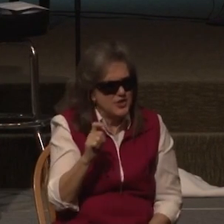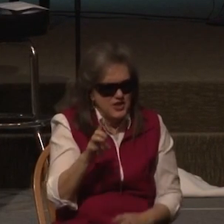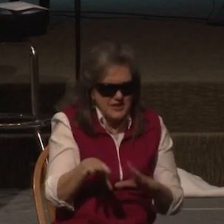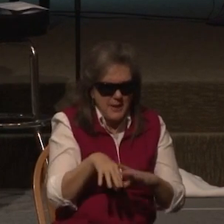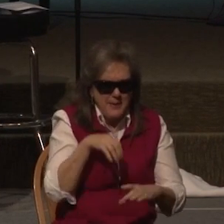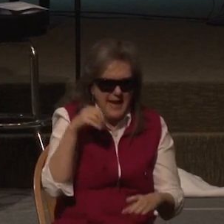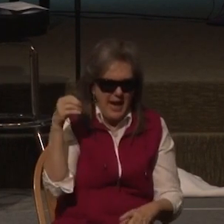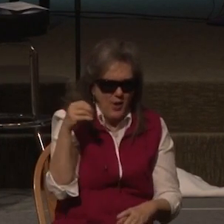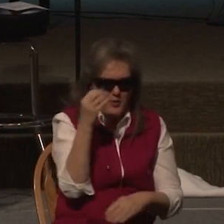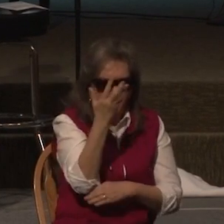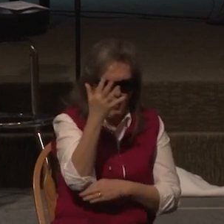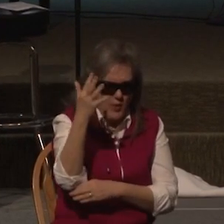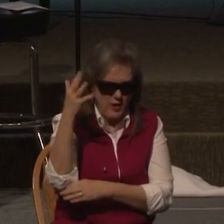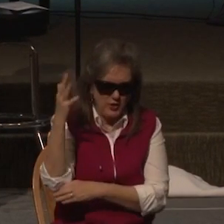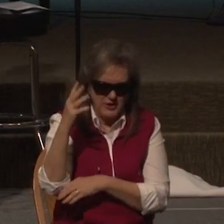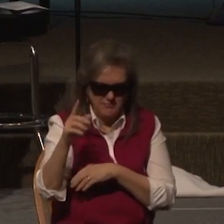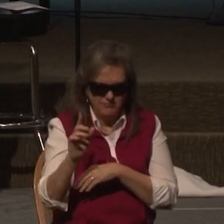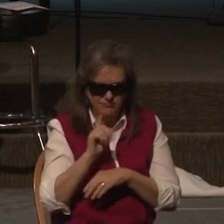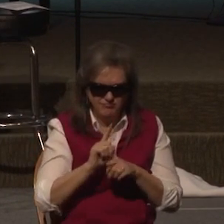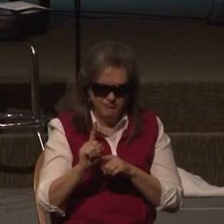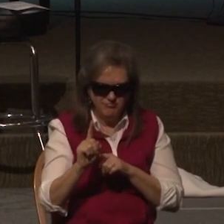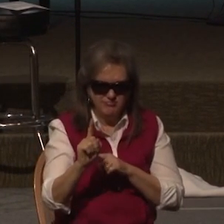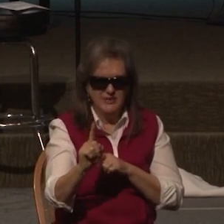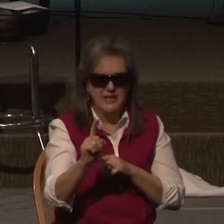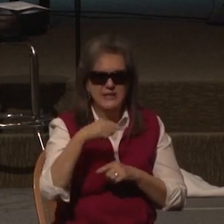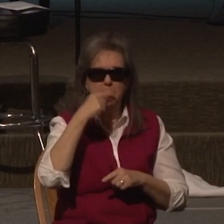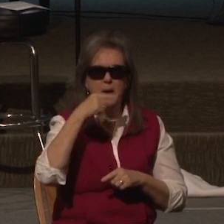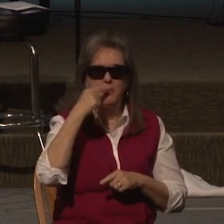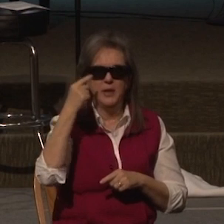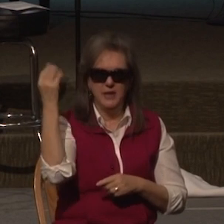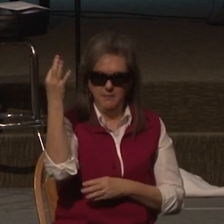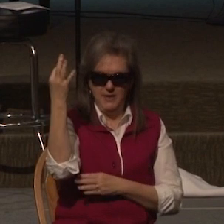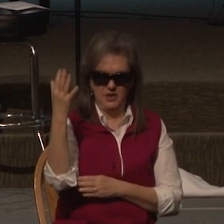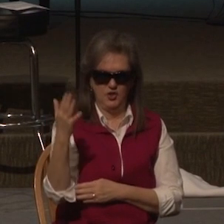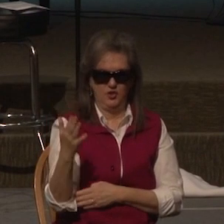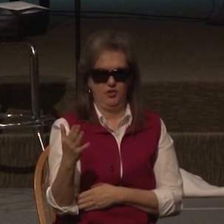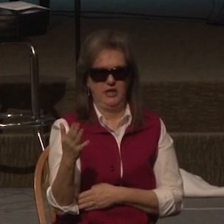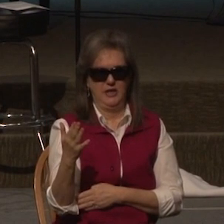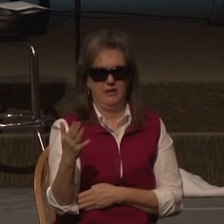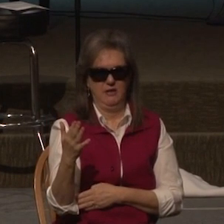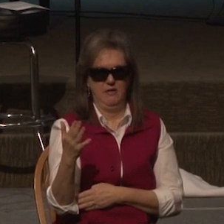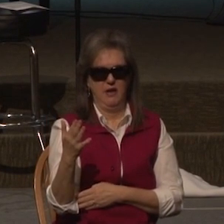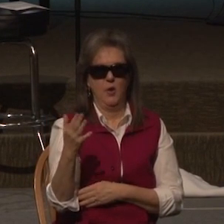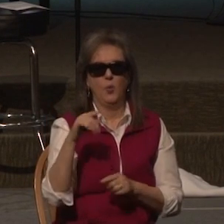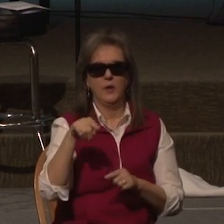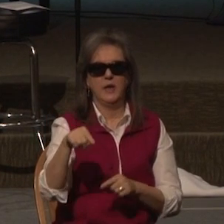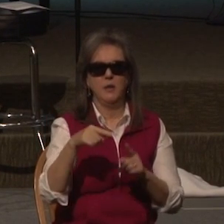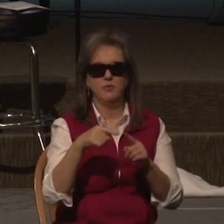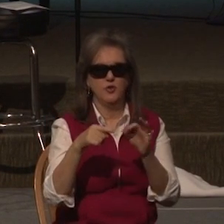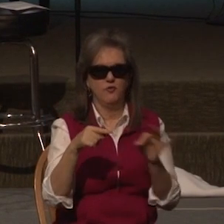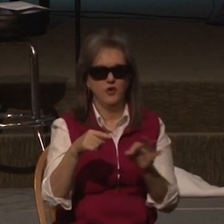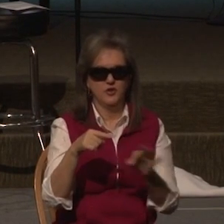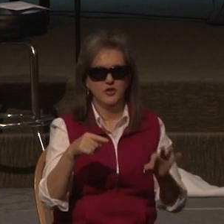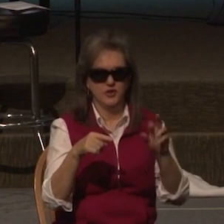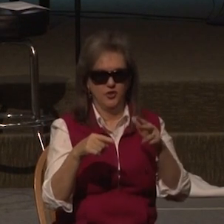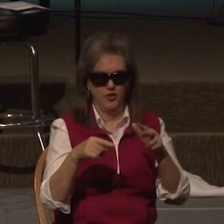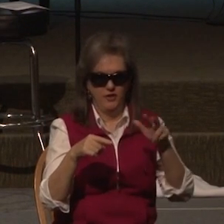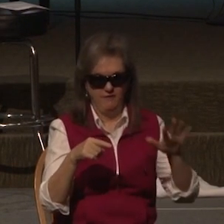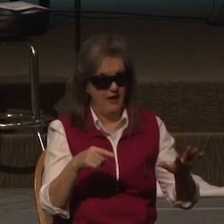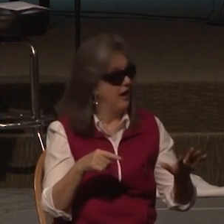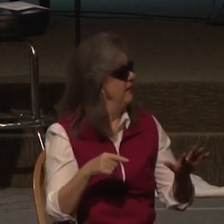coming out of that, coming onto the scene of what we'd say his public ministry. And we come to the verses